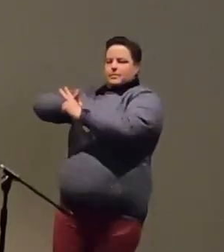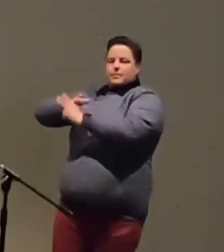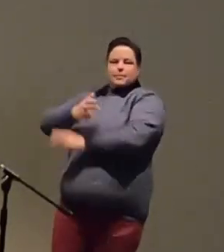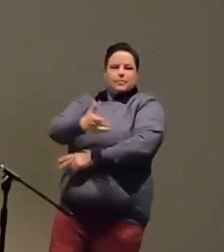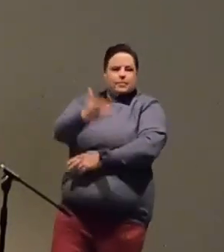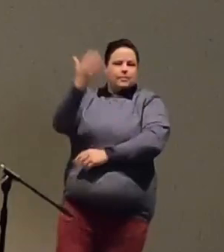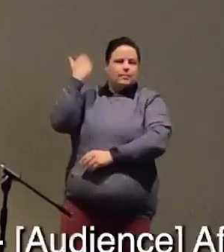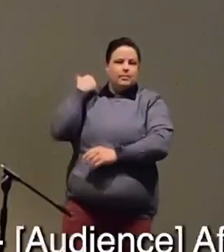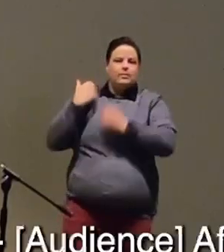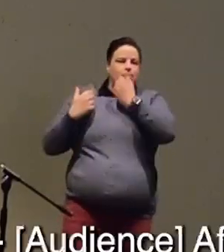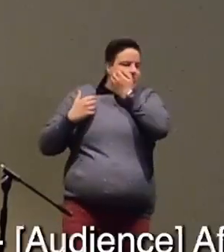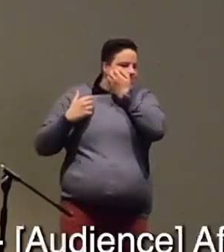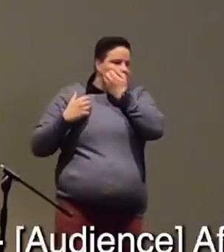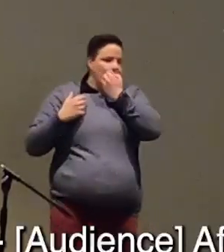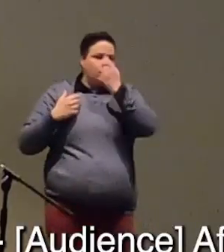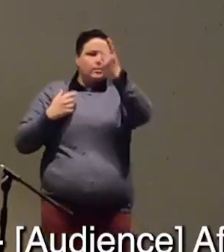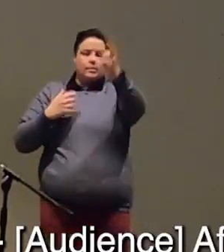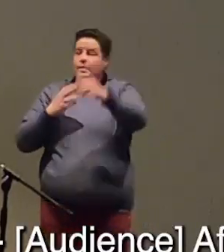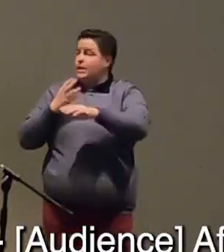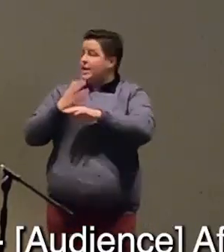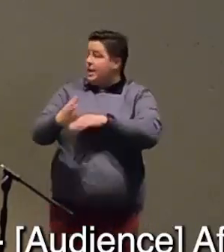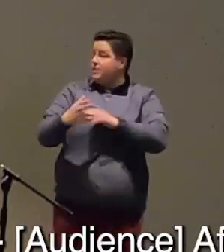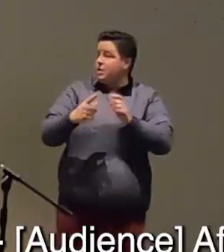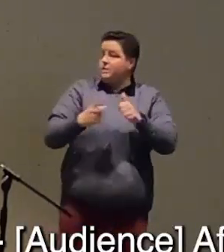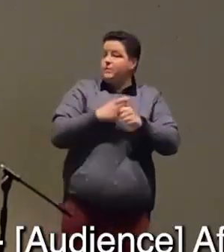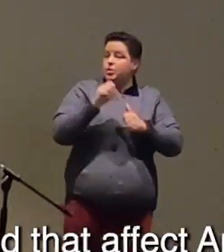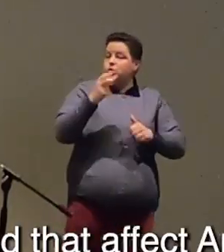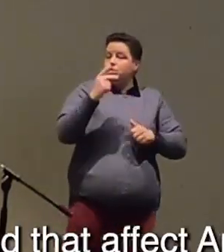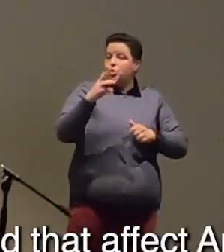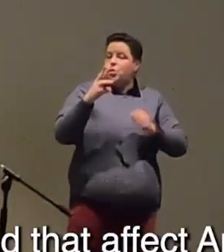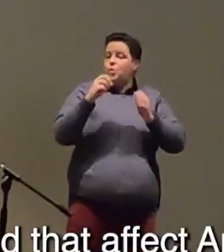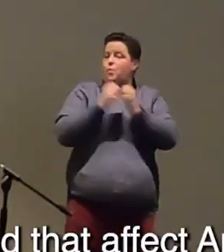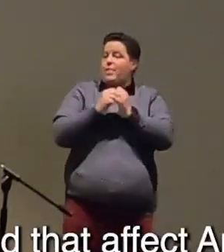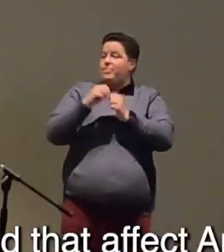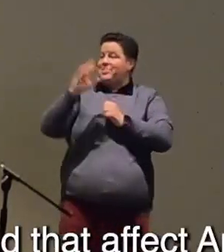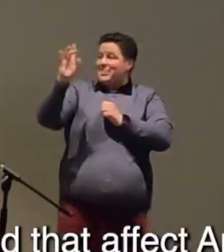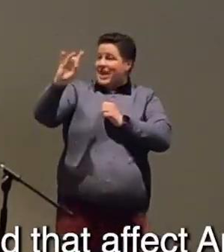Yes? After the show, the first show with the 8, did that